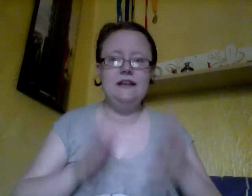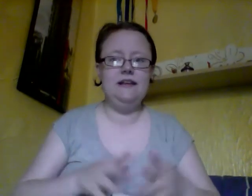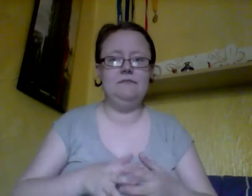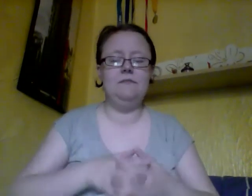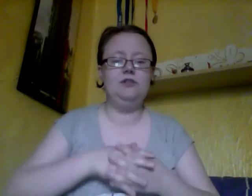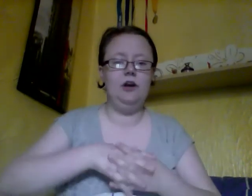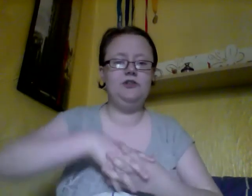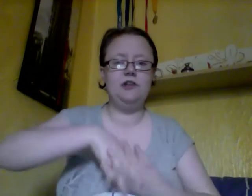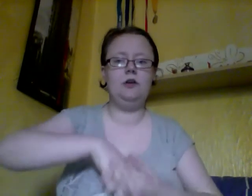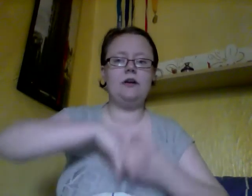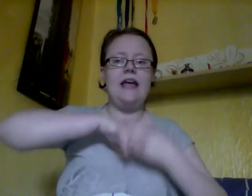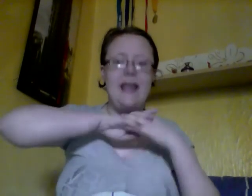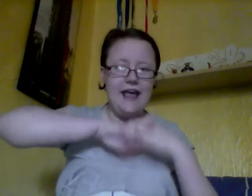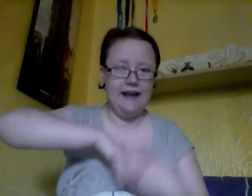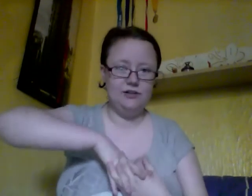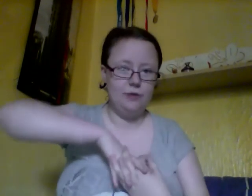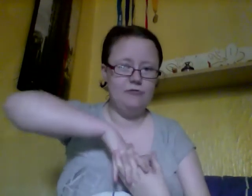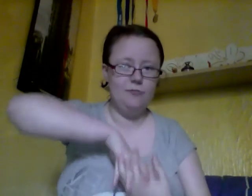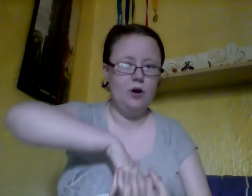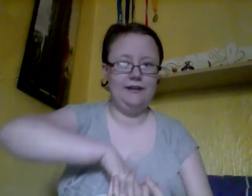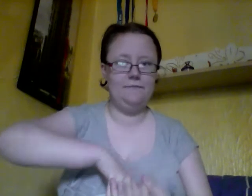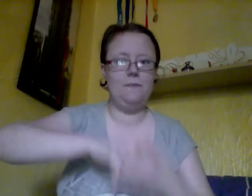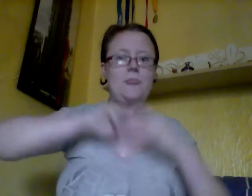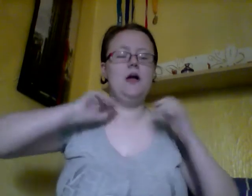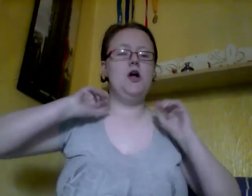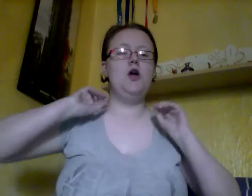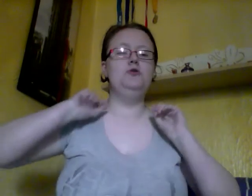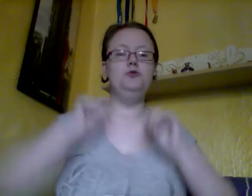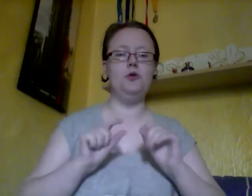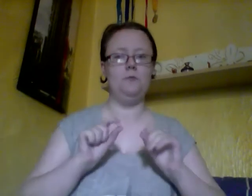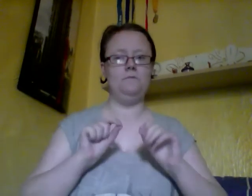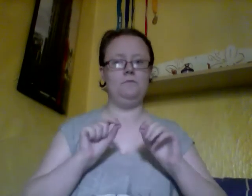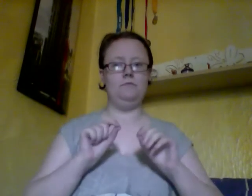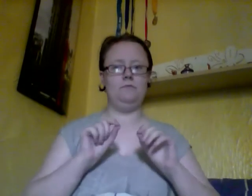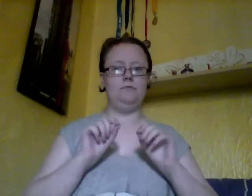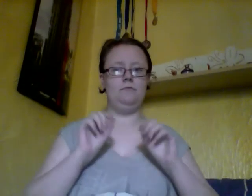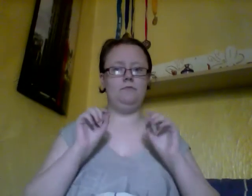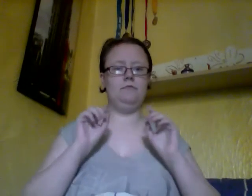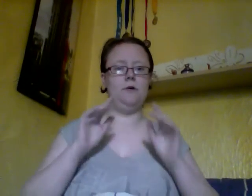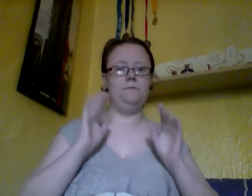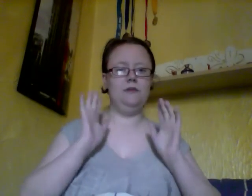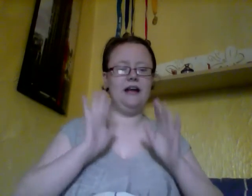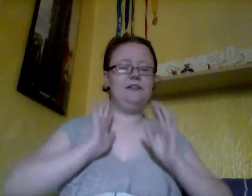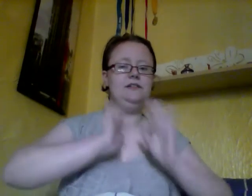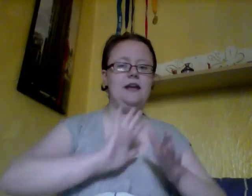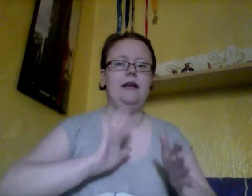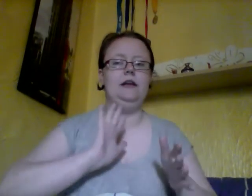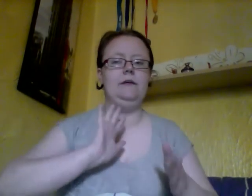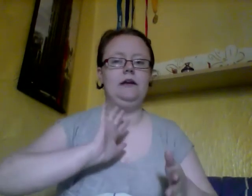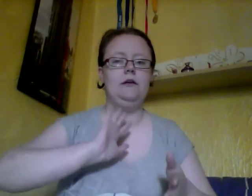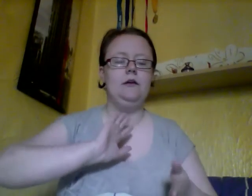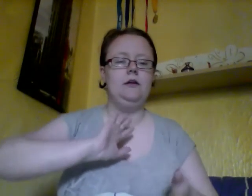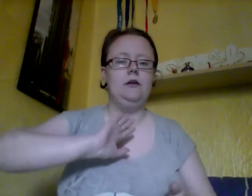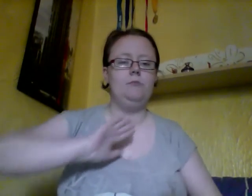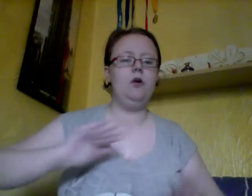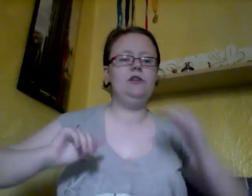E. Does Sherlock end up with Molly? No. Well, he hasn't yet anyway. Molly's not